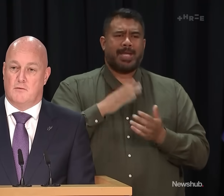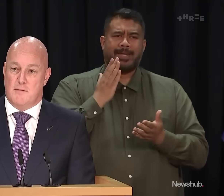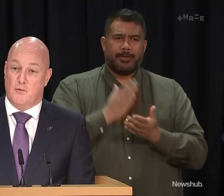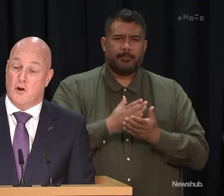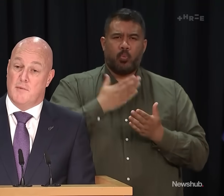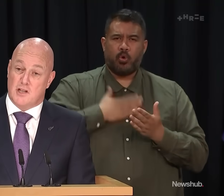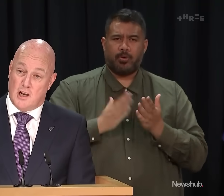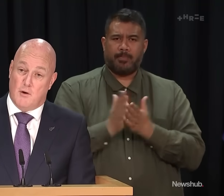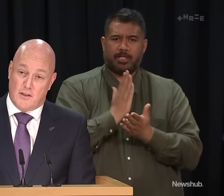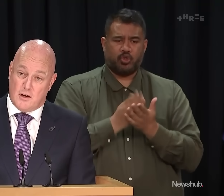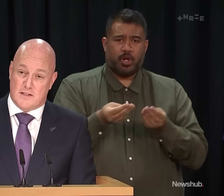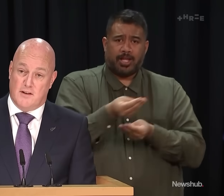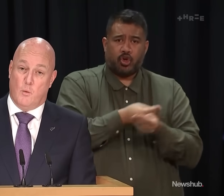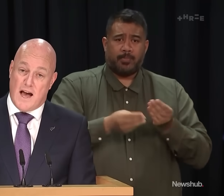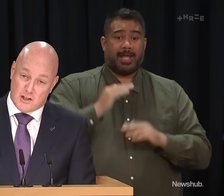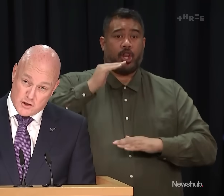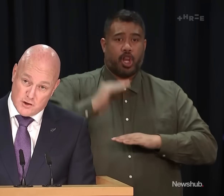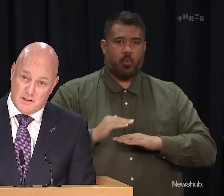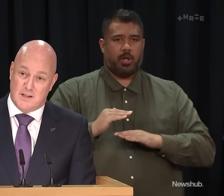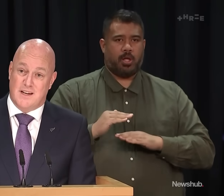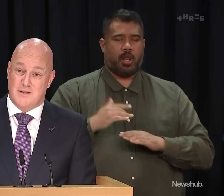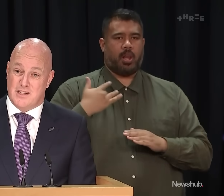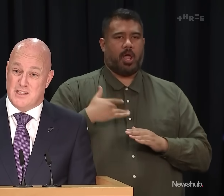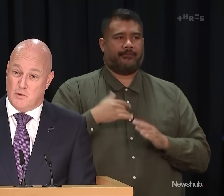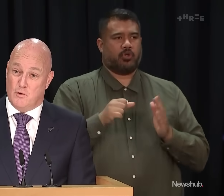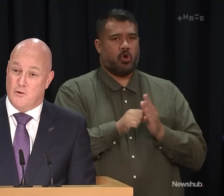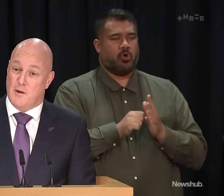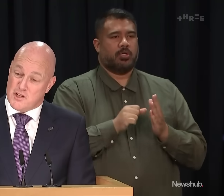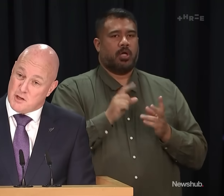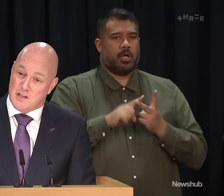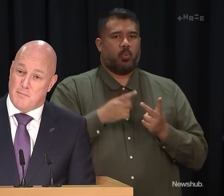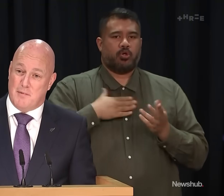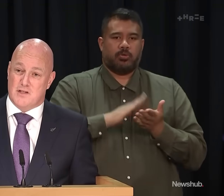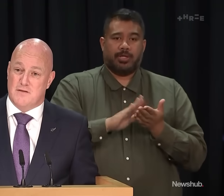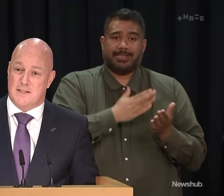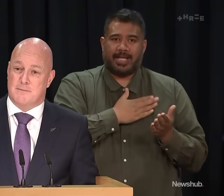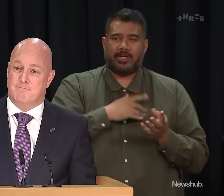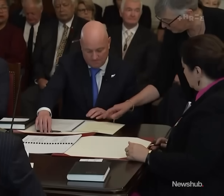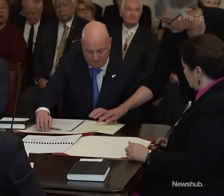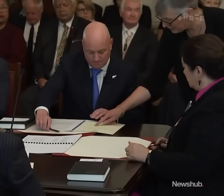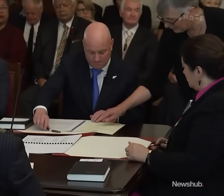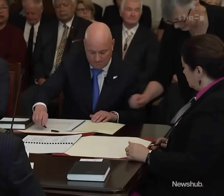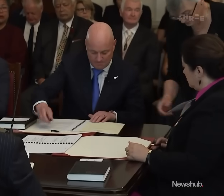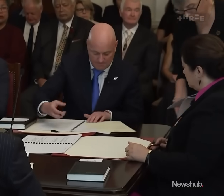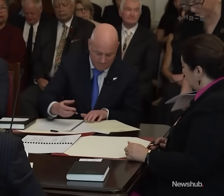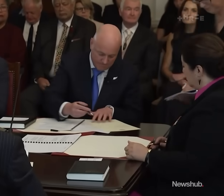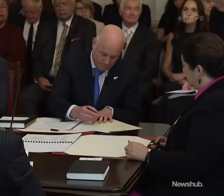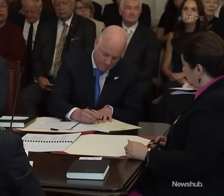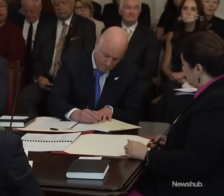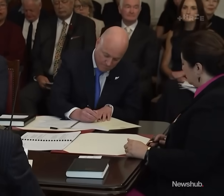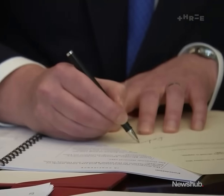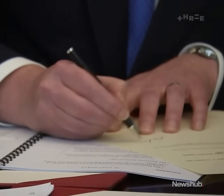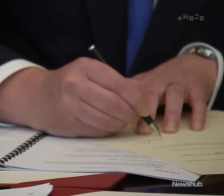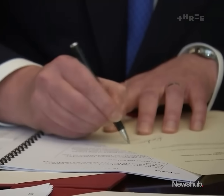We are absolutely determined to rebuild the economy to lower the cost of living. We are determined to actually deal with law and order, and we're determined to deliver public services. Luxon attempting to